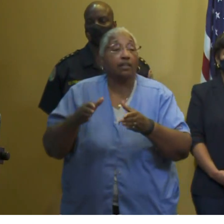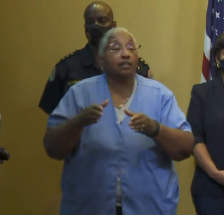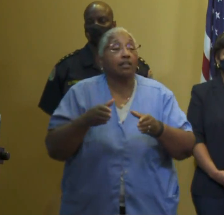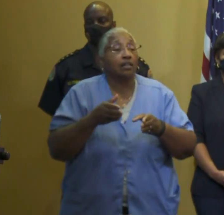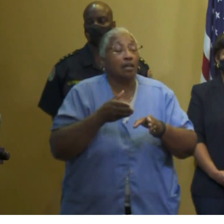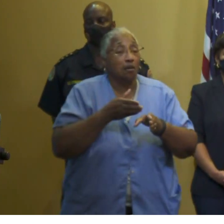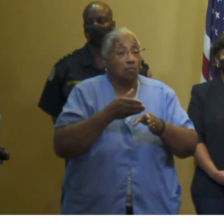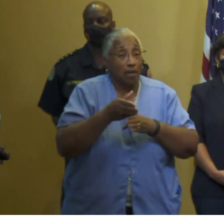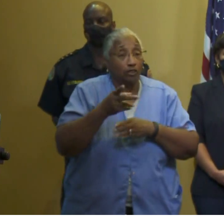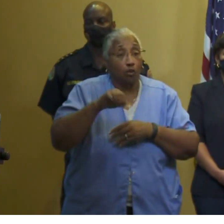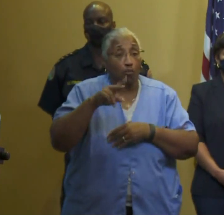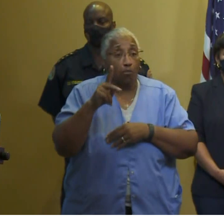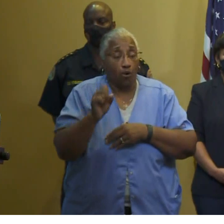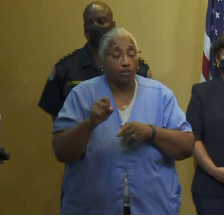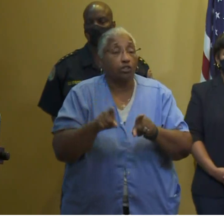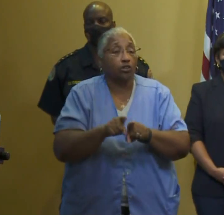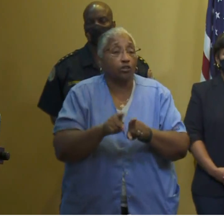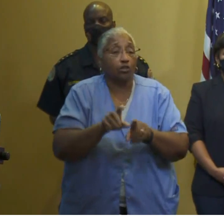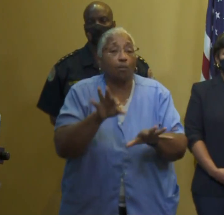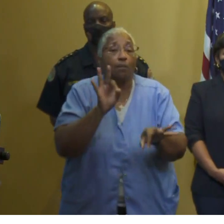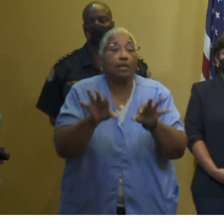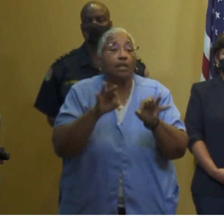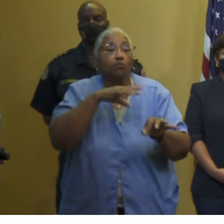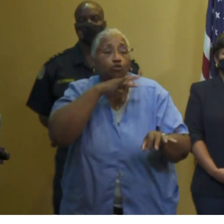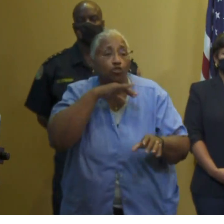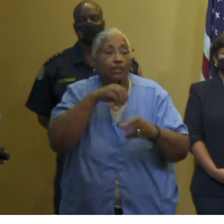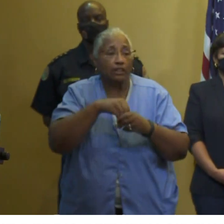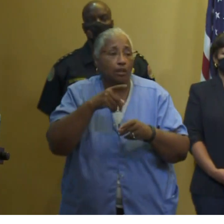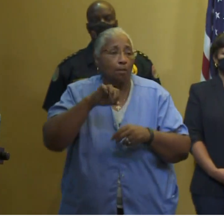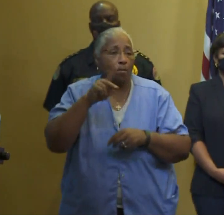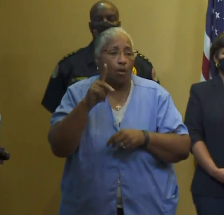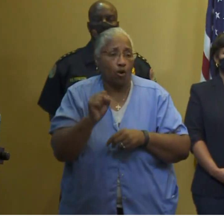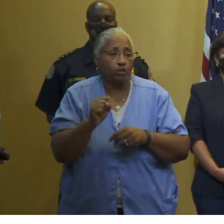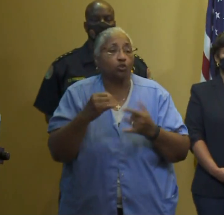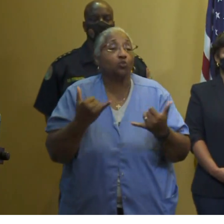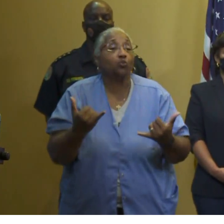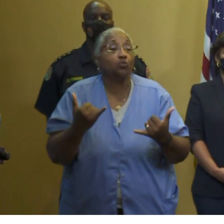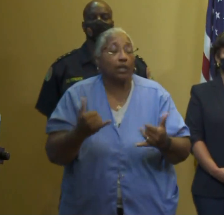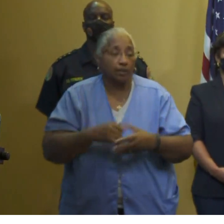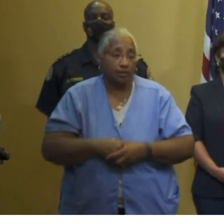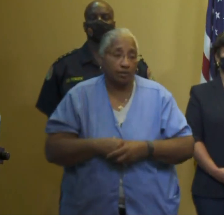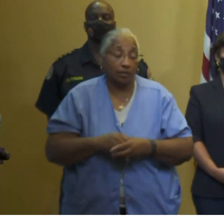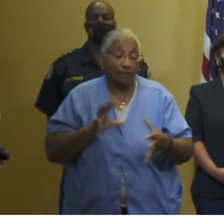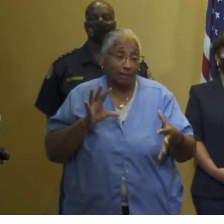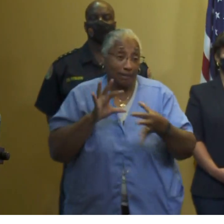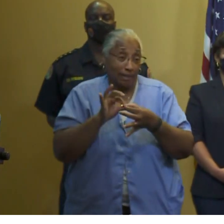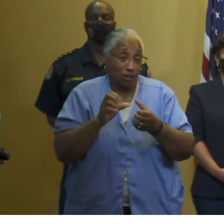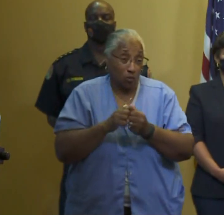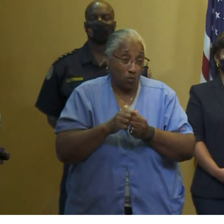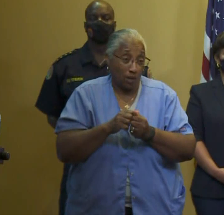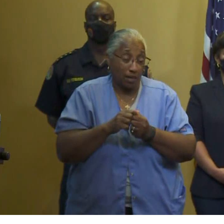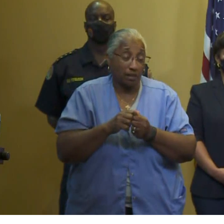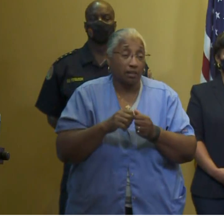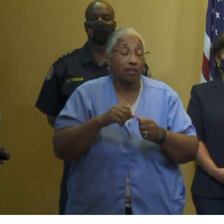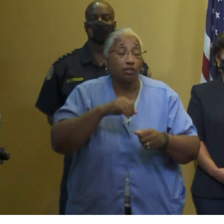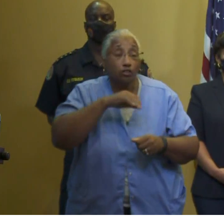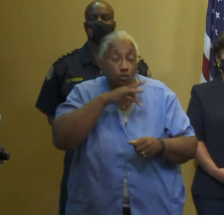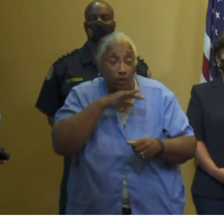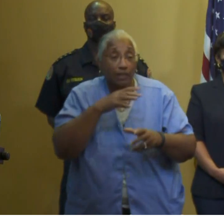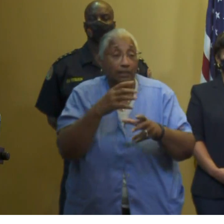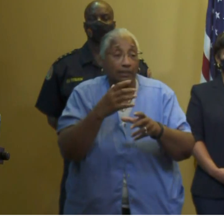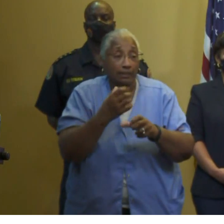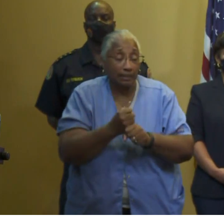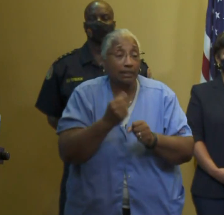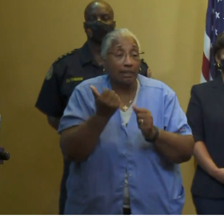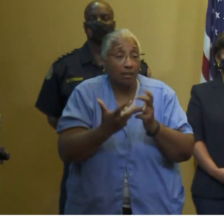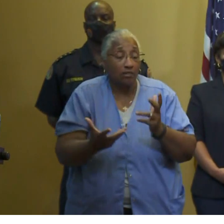parks, and we're picking up trash in all of our parks today. As it relates to continuing to push debris and getting those debris out, today